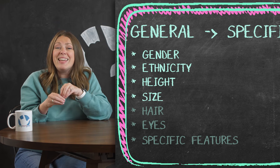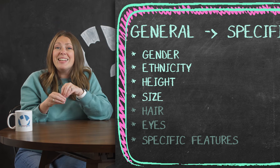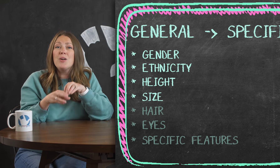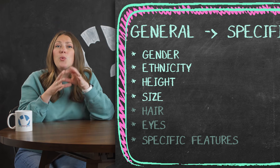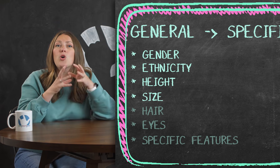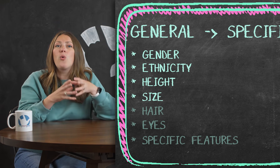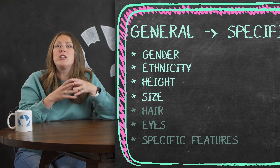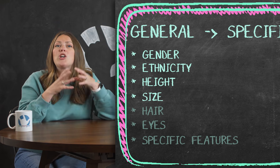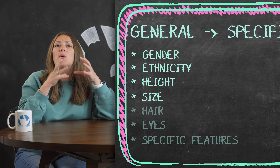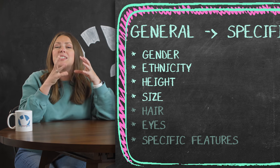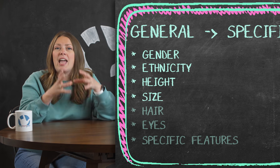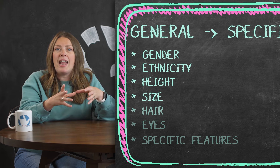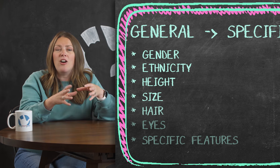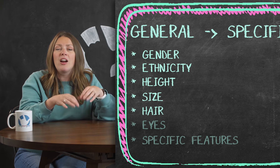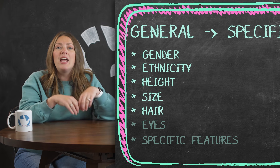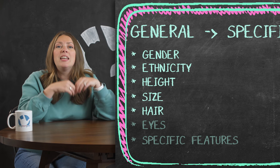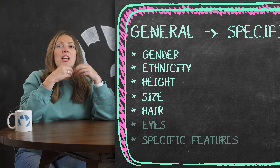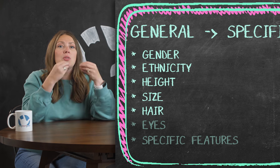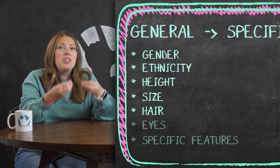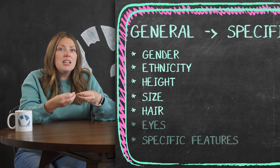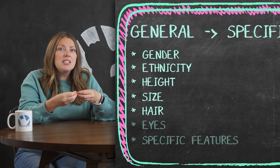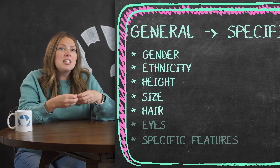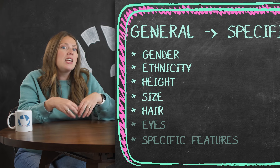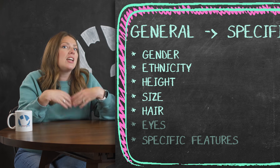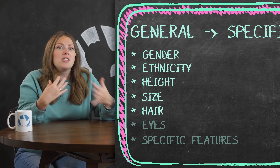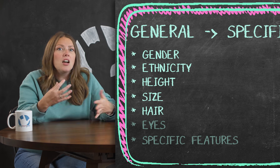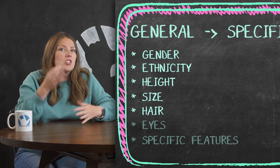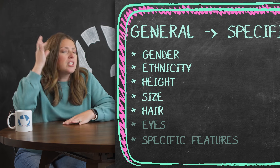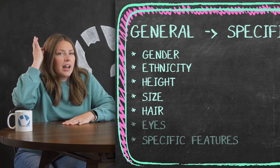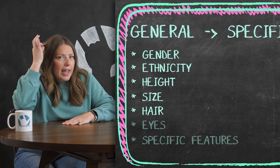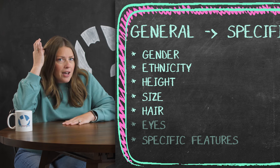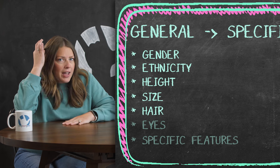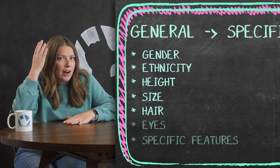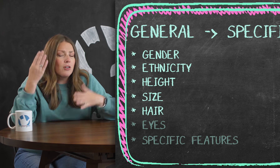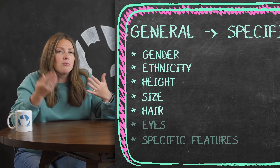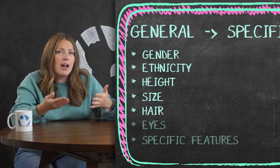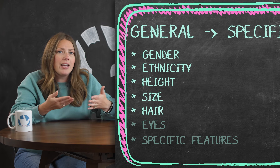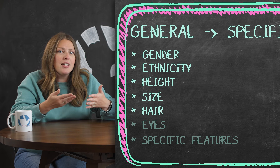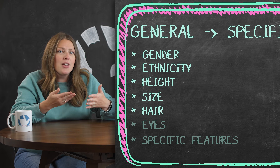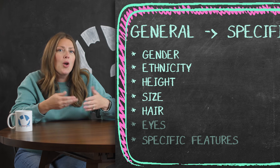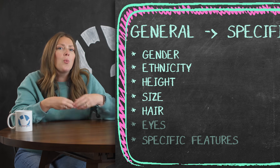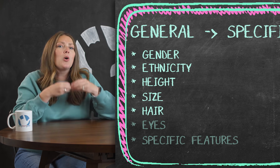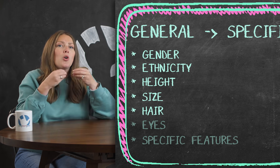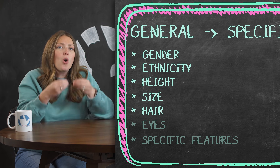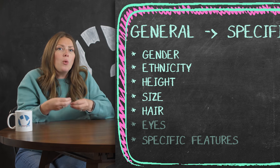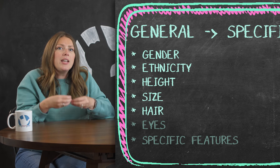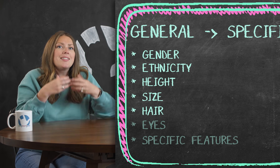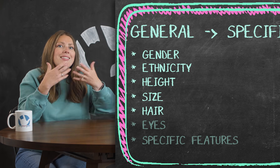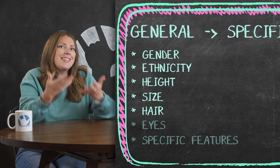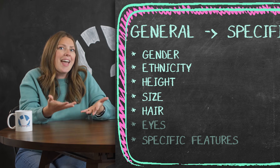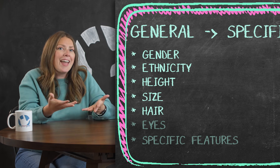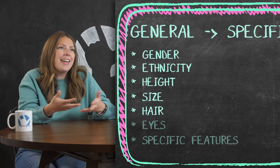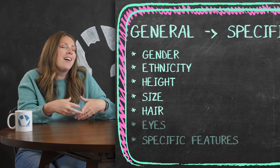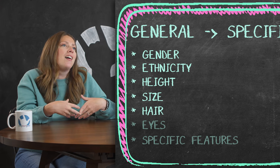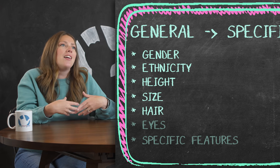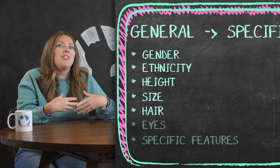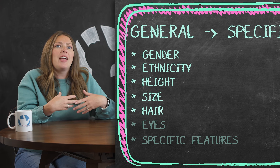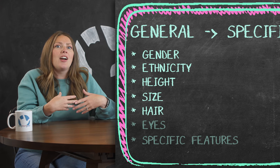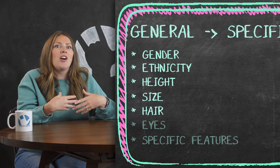Then we're going to go into hair. Now this, it's not just that I have hair, right? We're going to say there